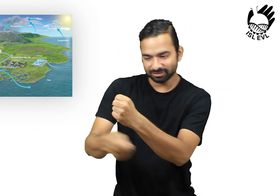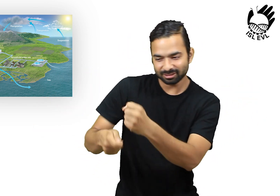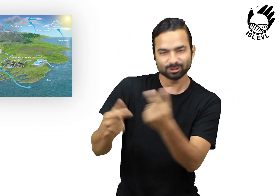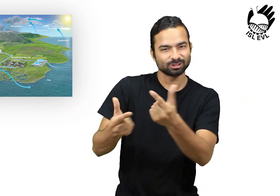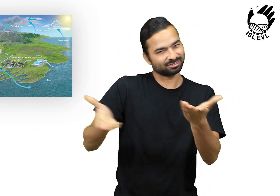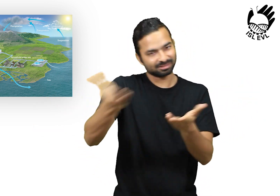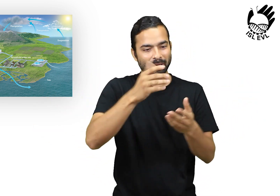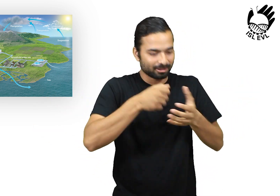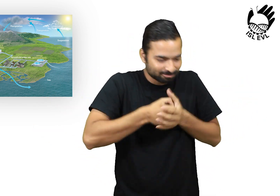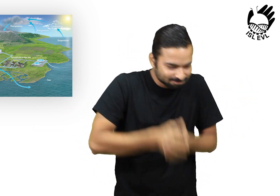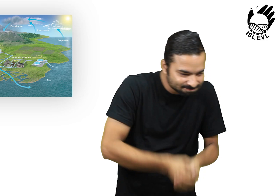needs.